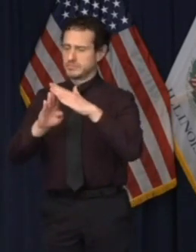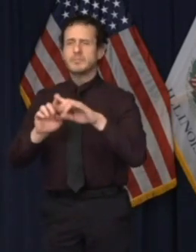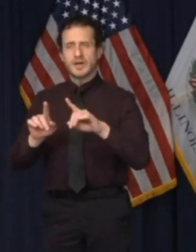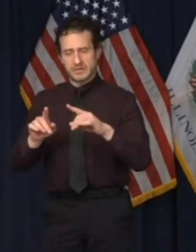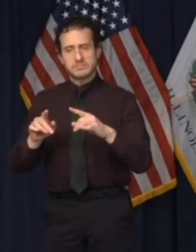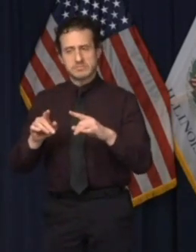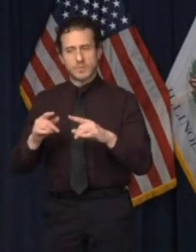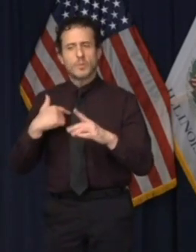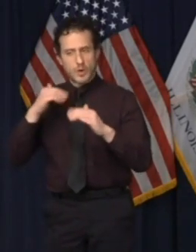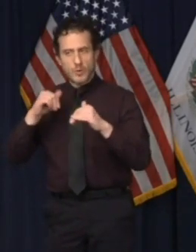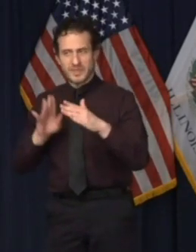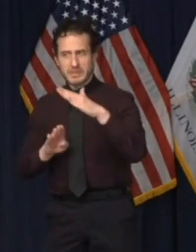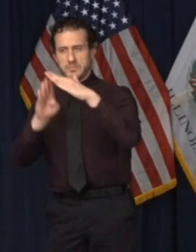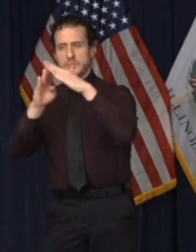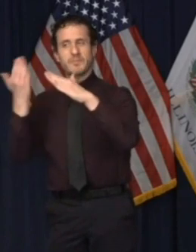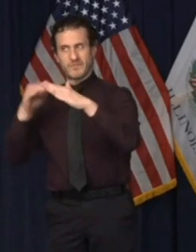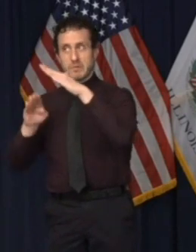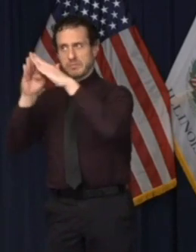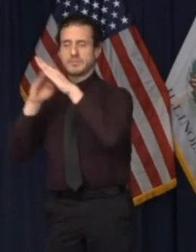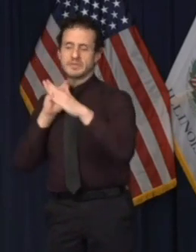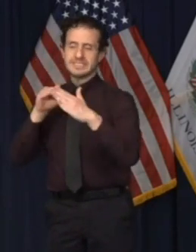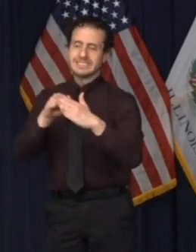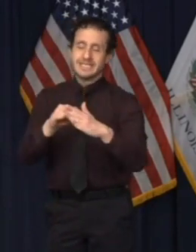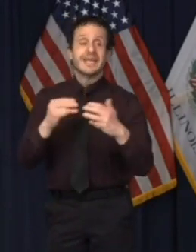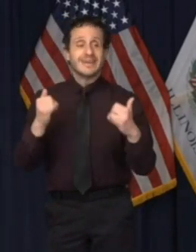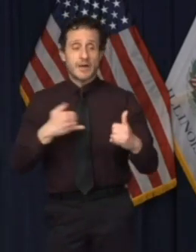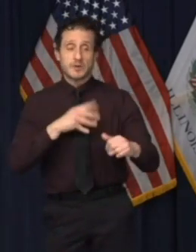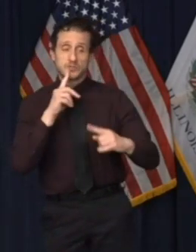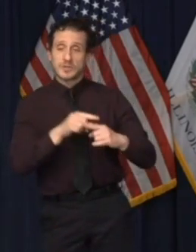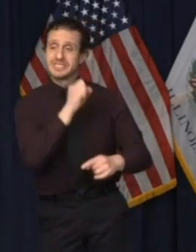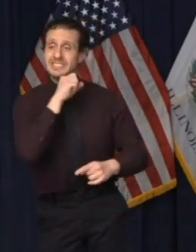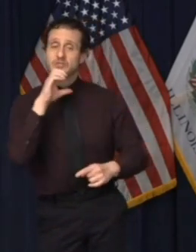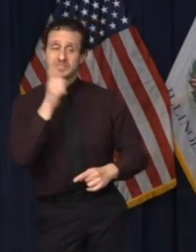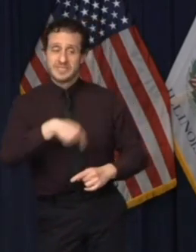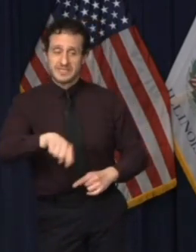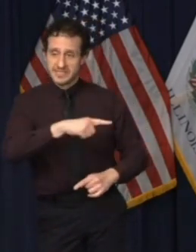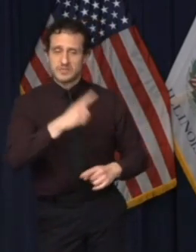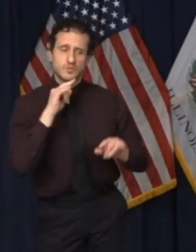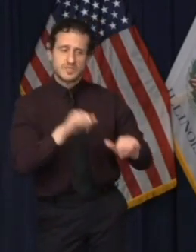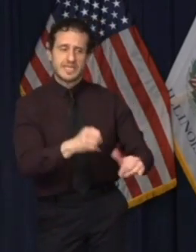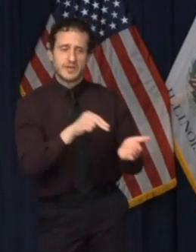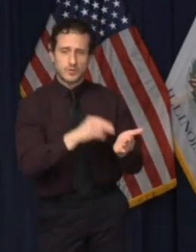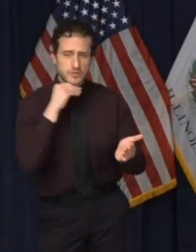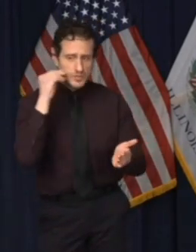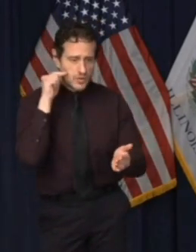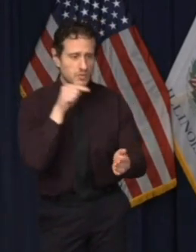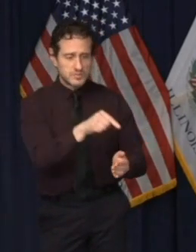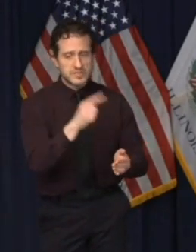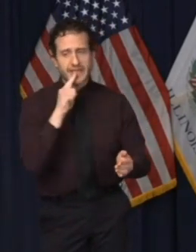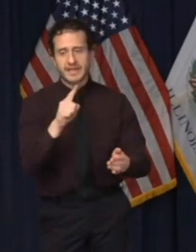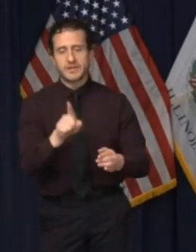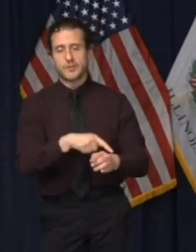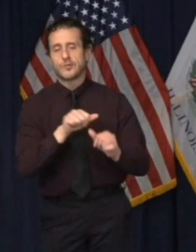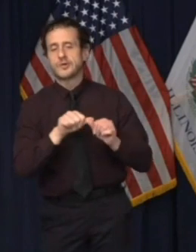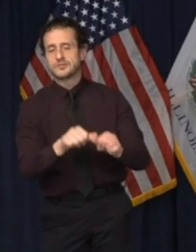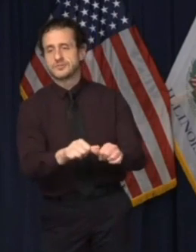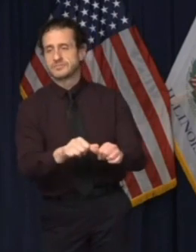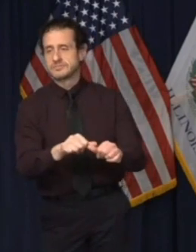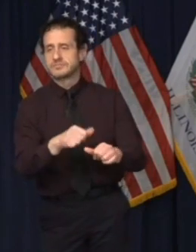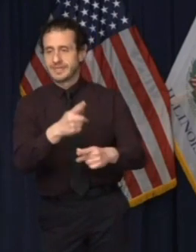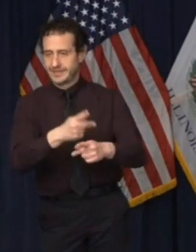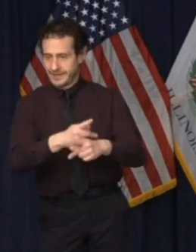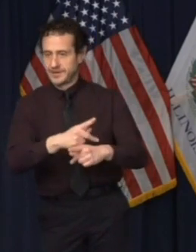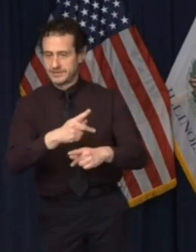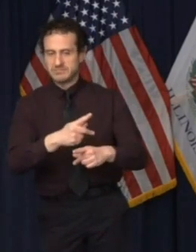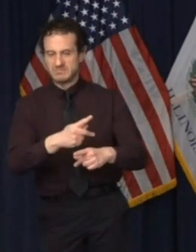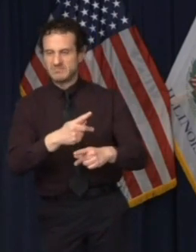on our seniors, specifically at long-term care facilities and nursing homes, and to review some of the steps that my